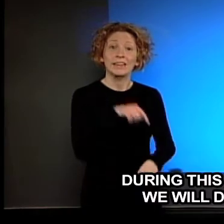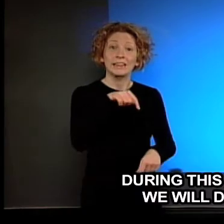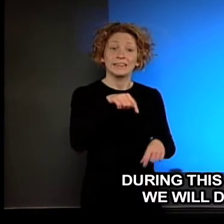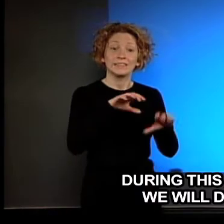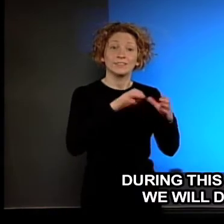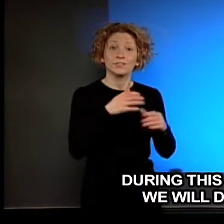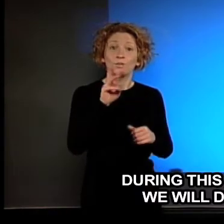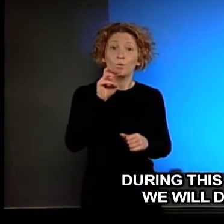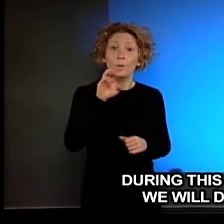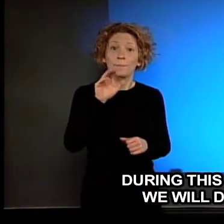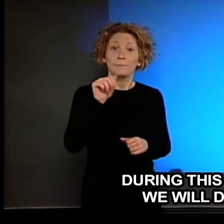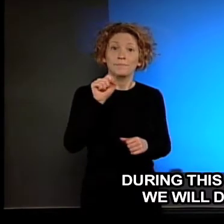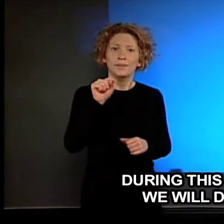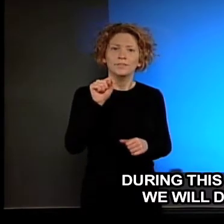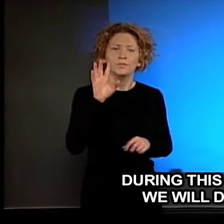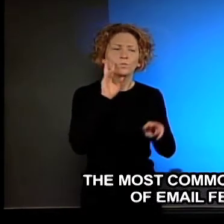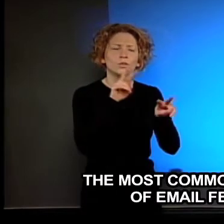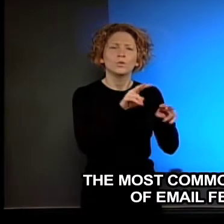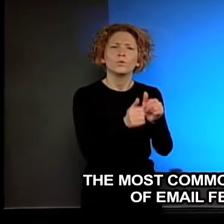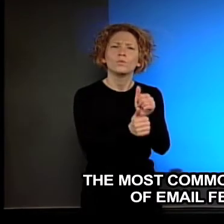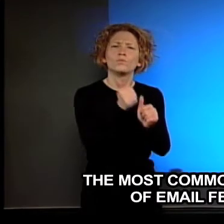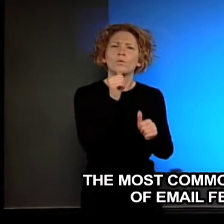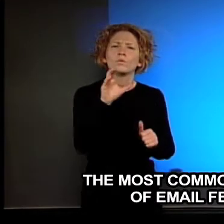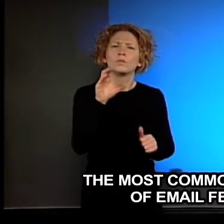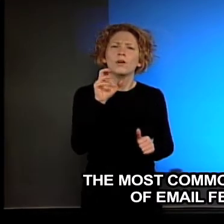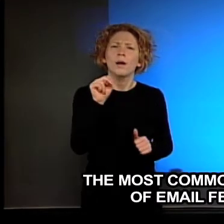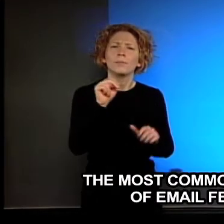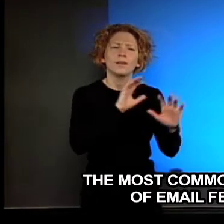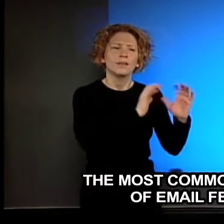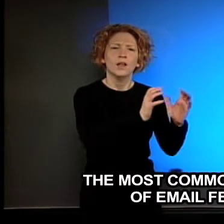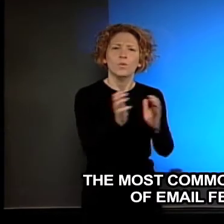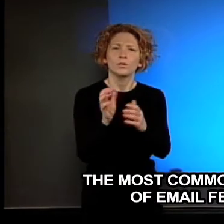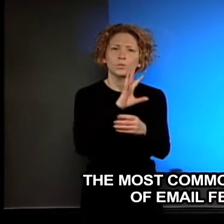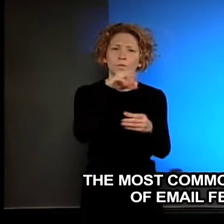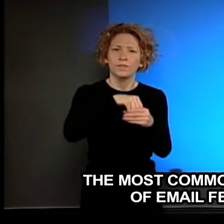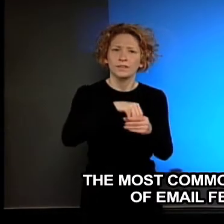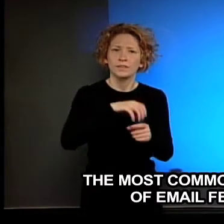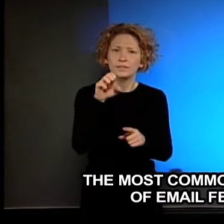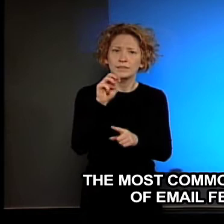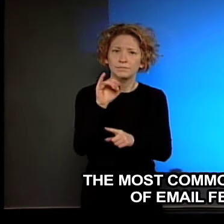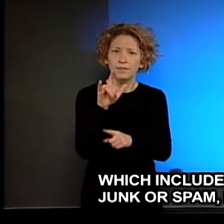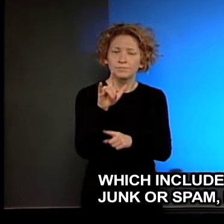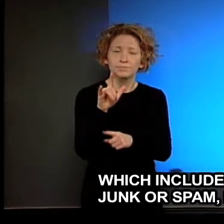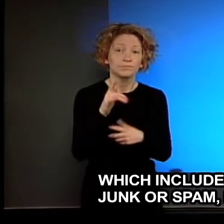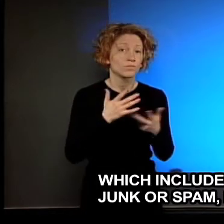During this webcast, we will discuss the most common categories of email features, which include